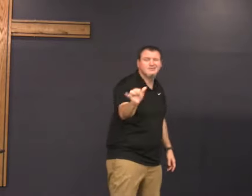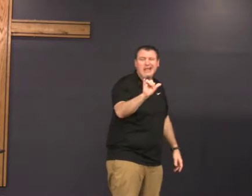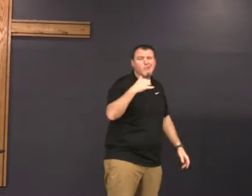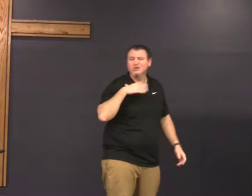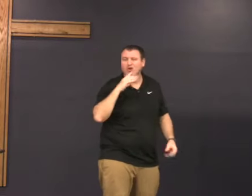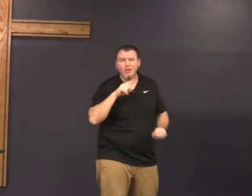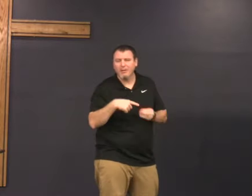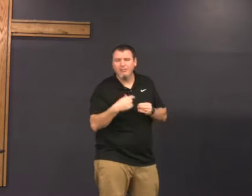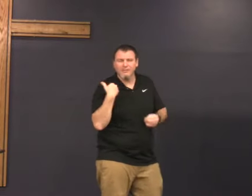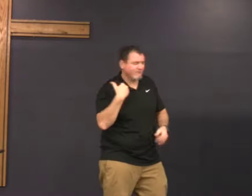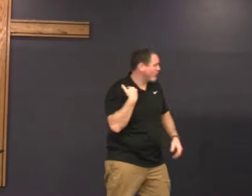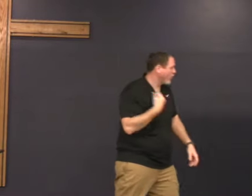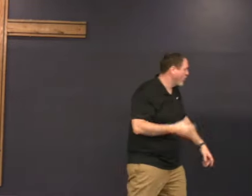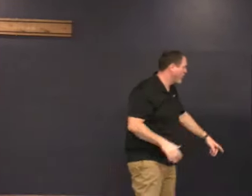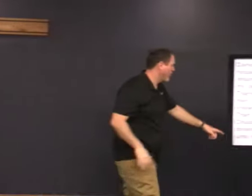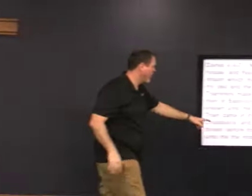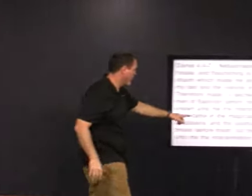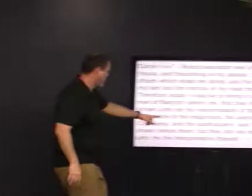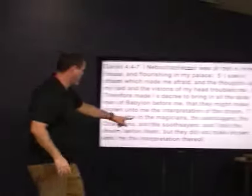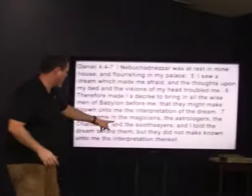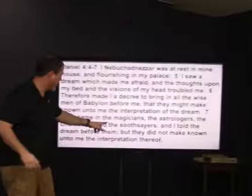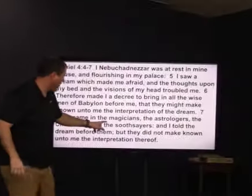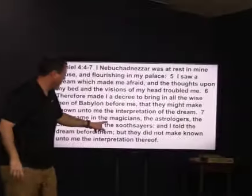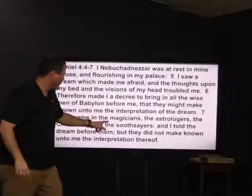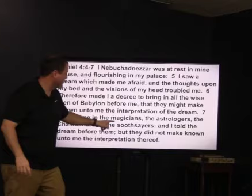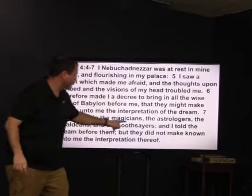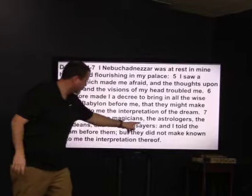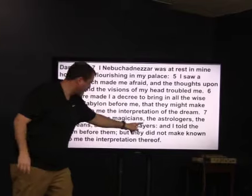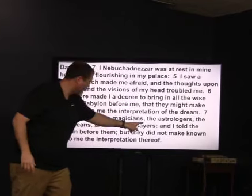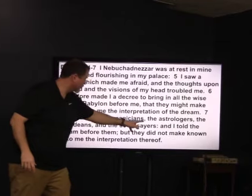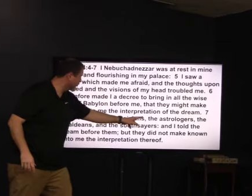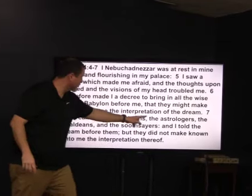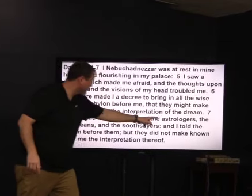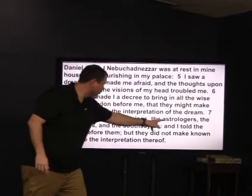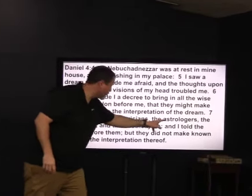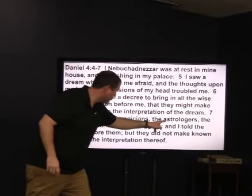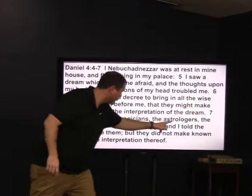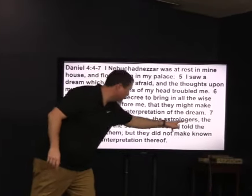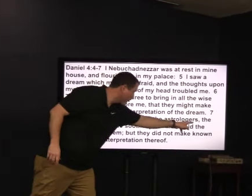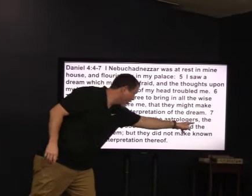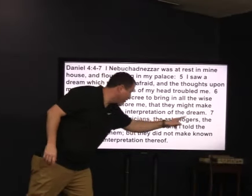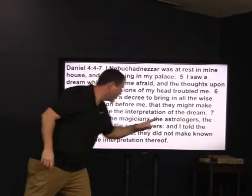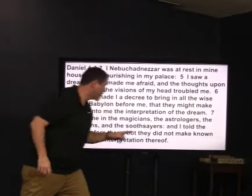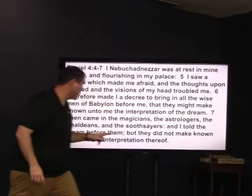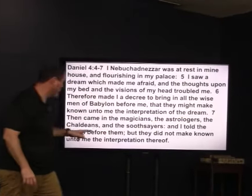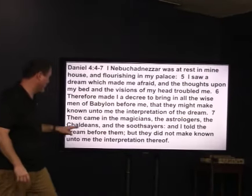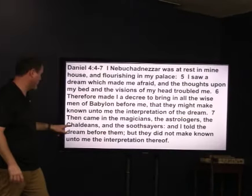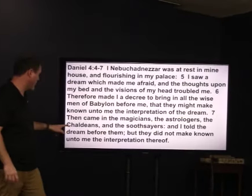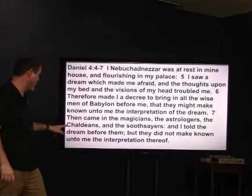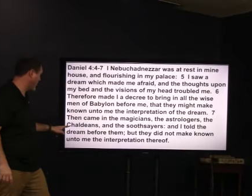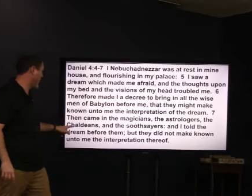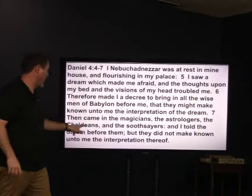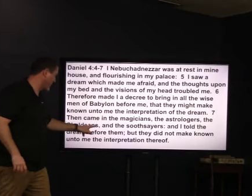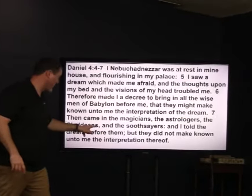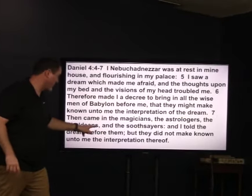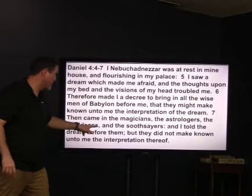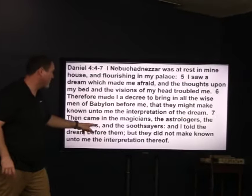dream. Just like we talked about before, the magicians, the astrologers, and the Chaldeans, and